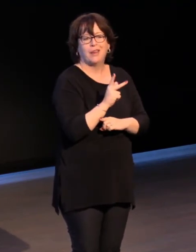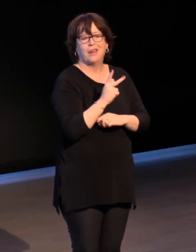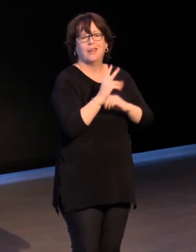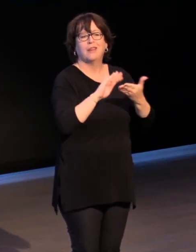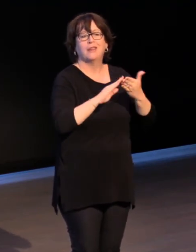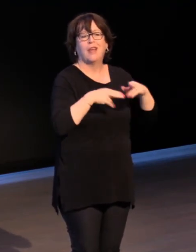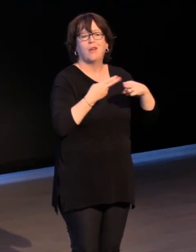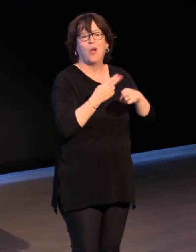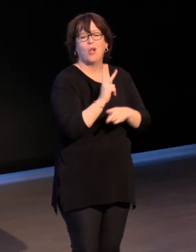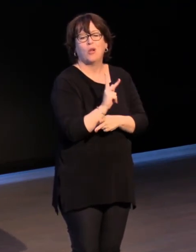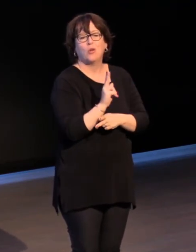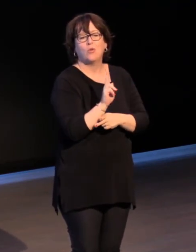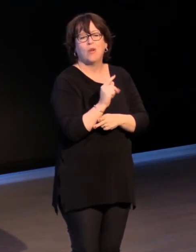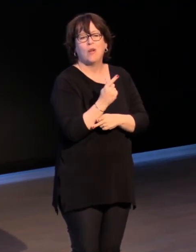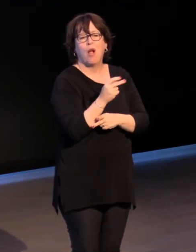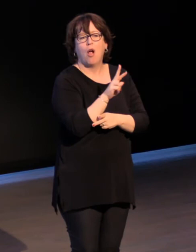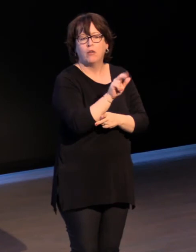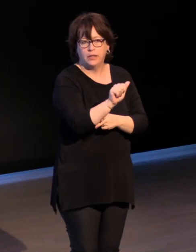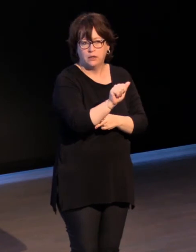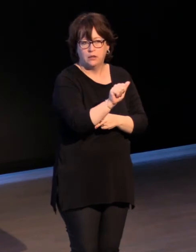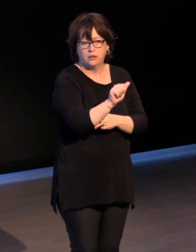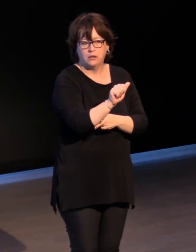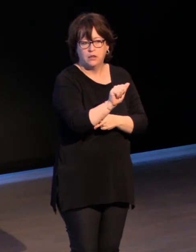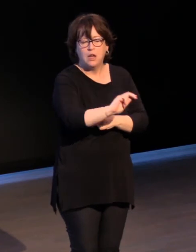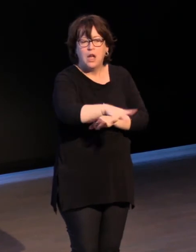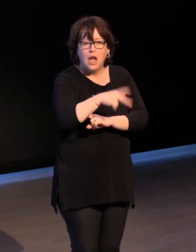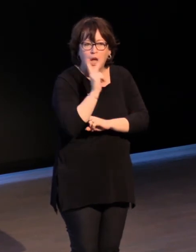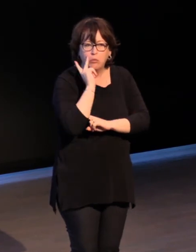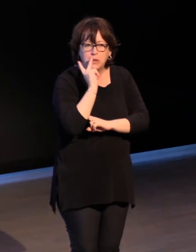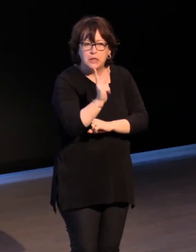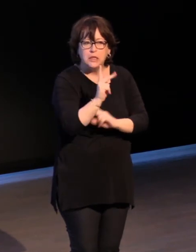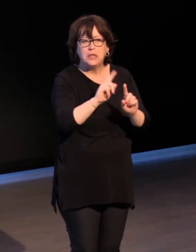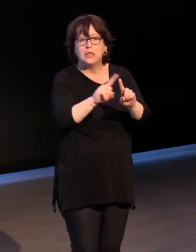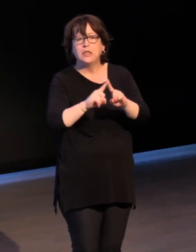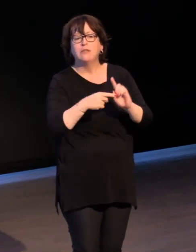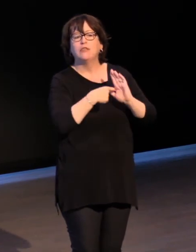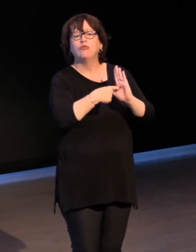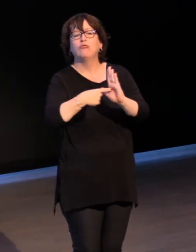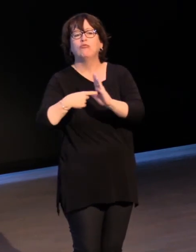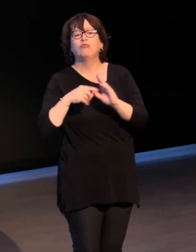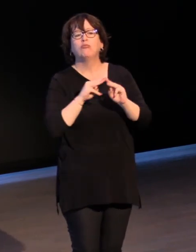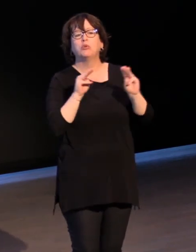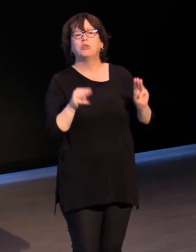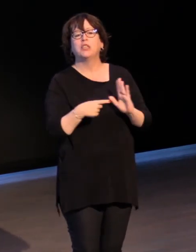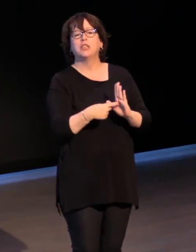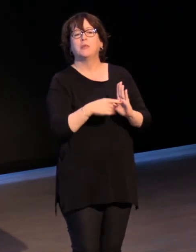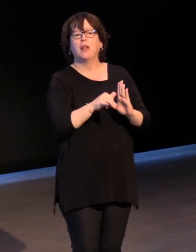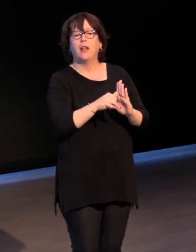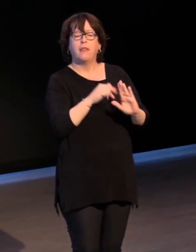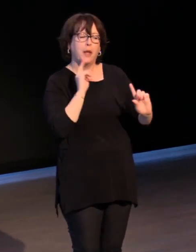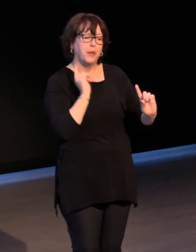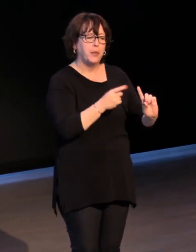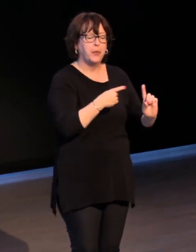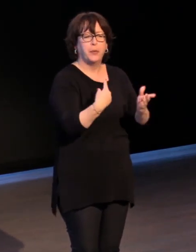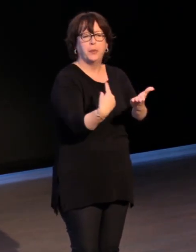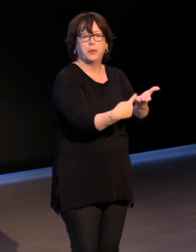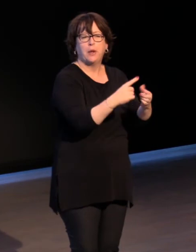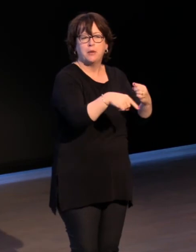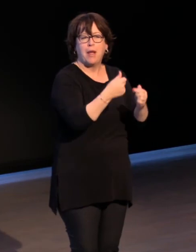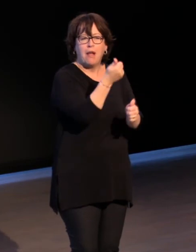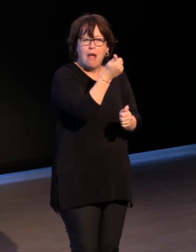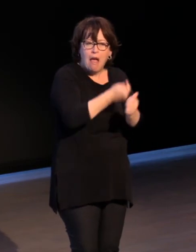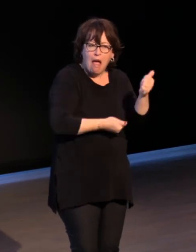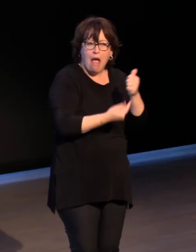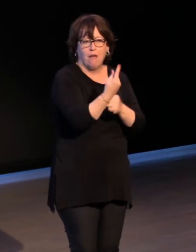finish with an artistic exhibition of that talks about early childhood.